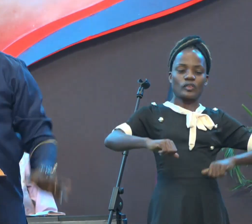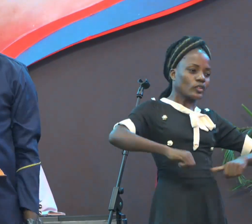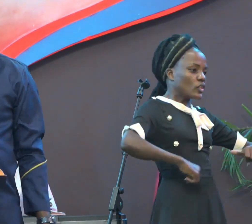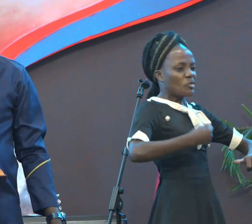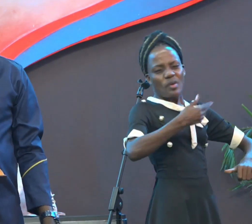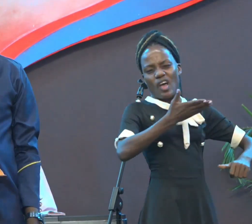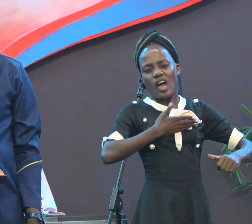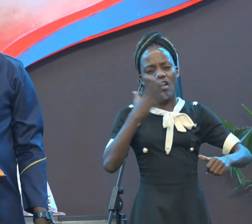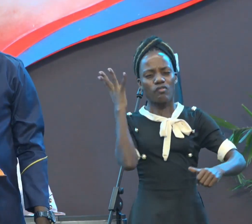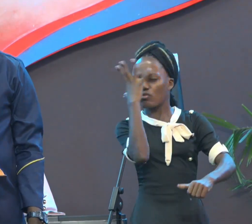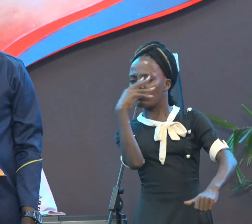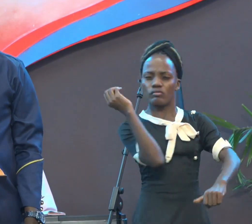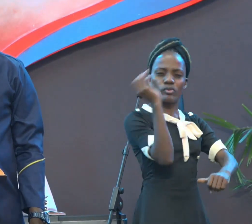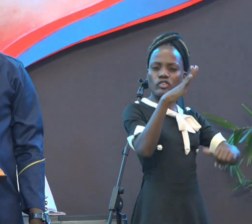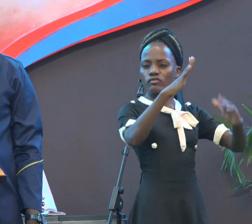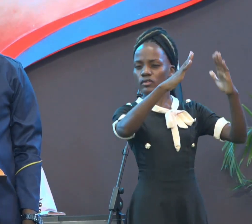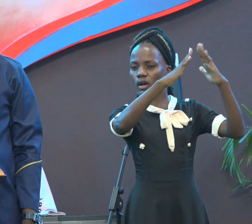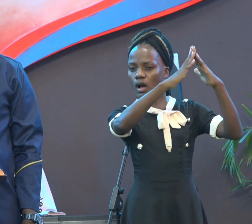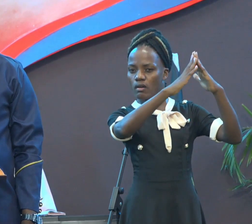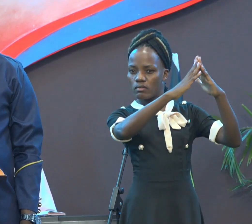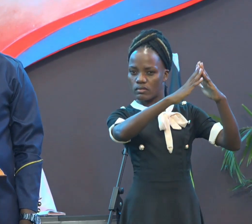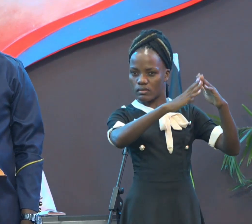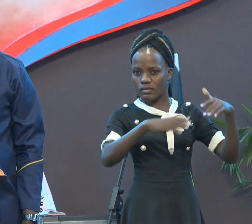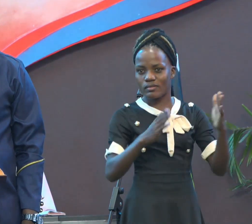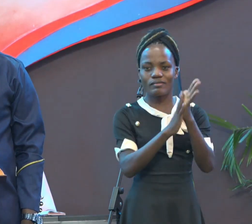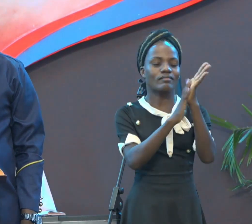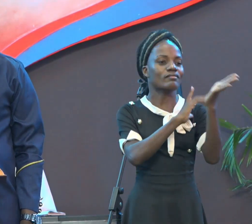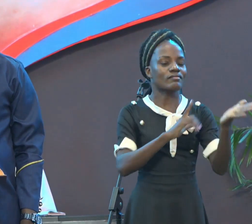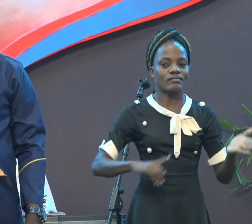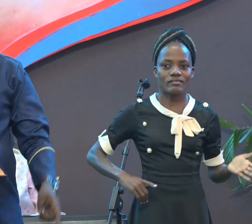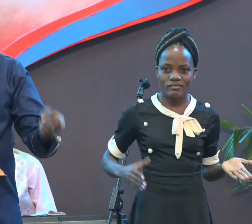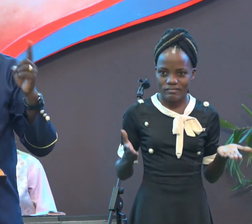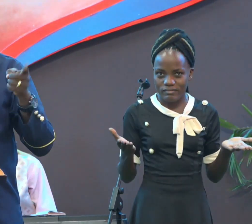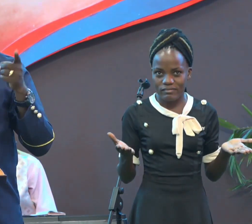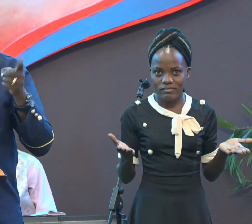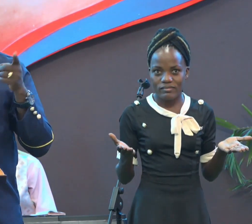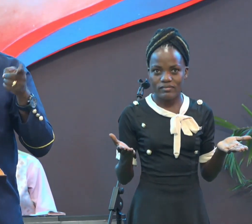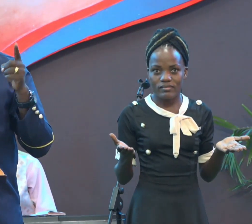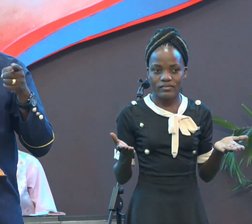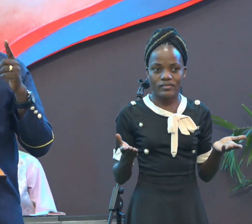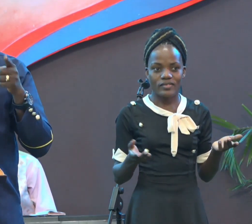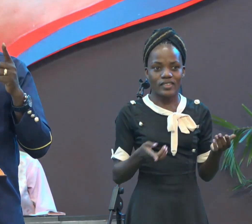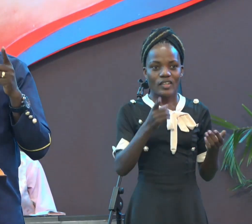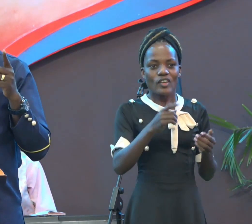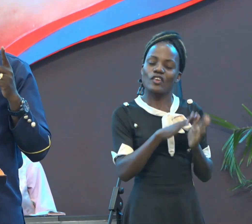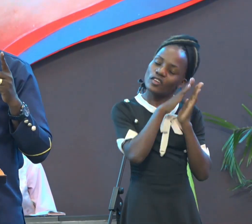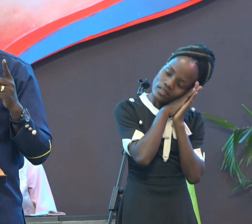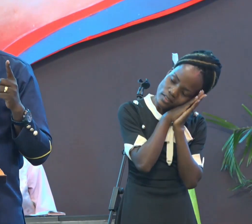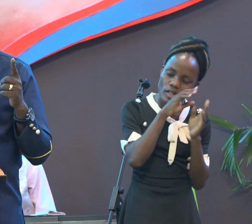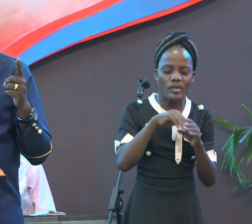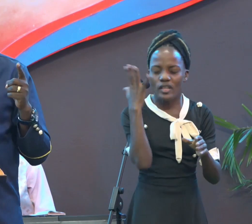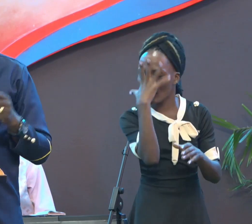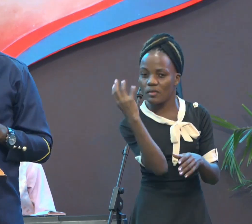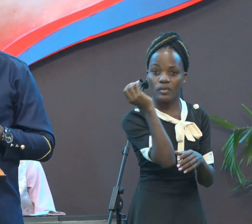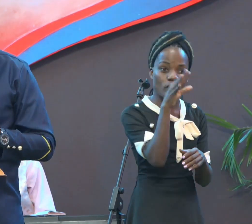I sleep in a very wonderful house. Kama yebazwe. Praise be to the Lord. Gwasura munyumbe singo kubele nungi mu Kampala. You